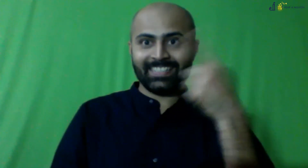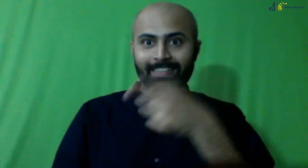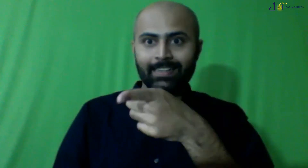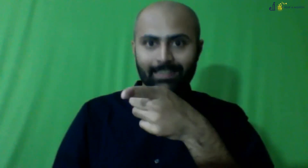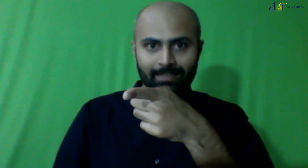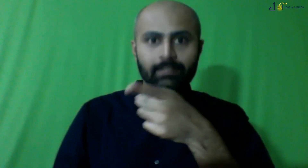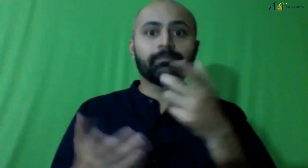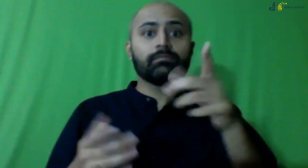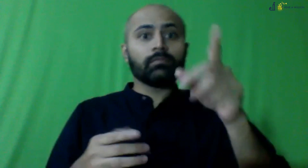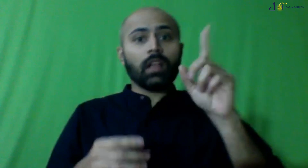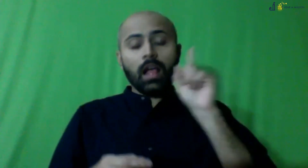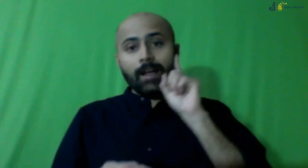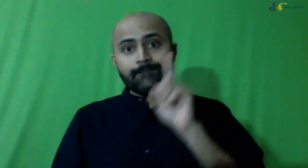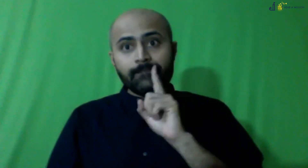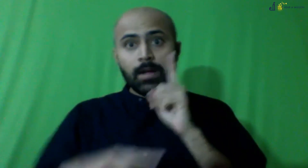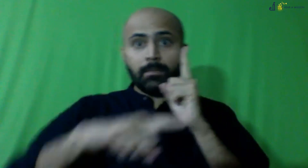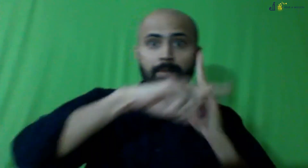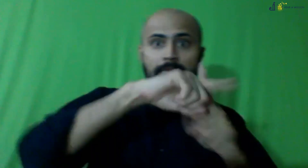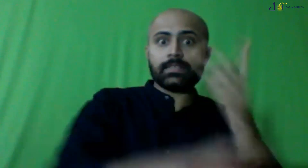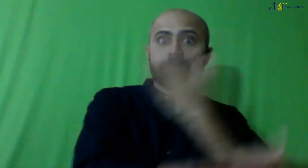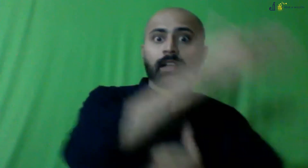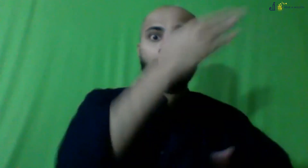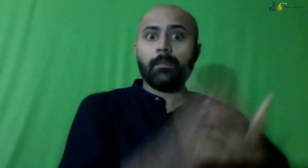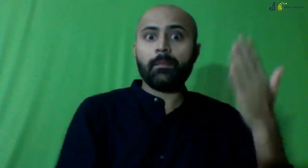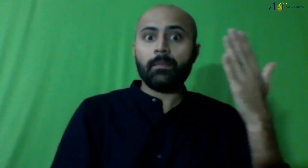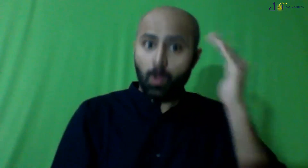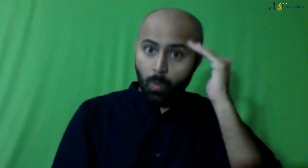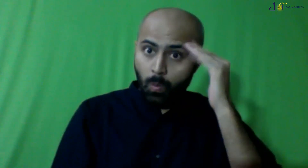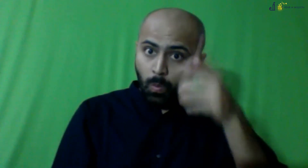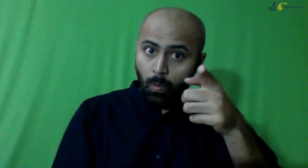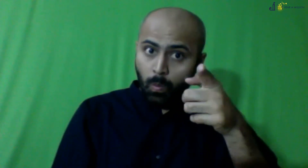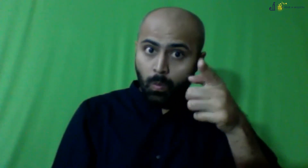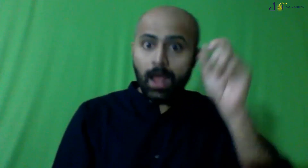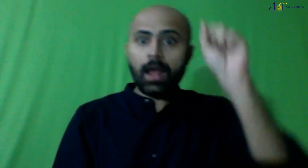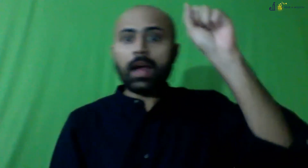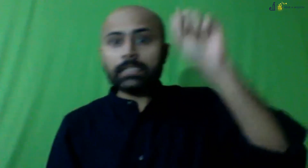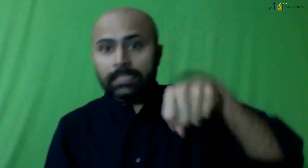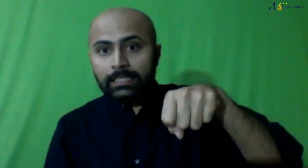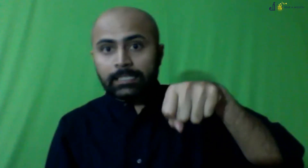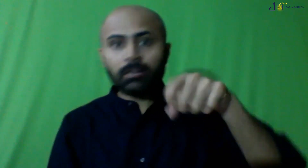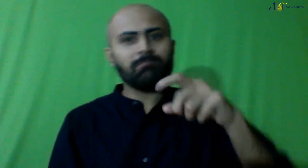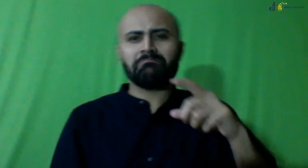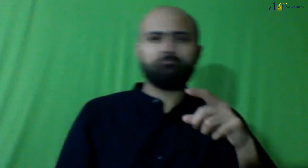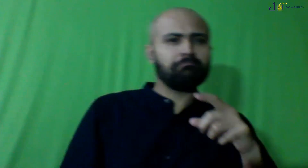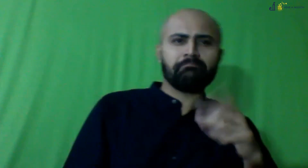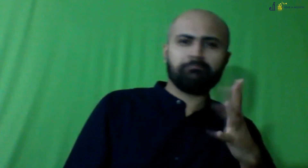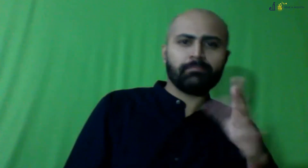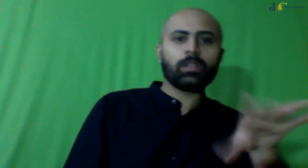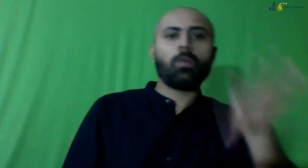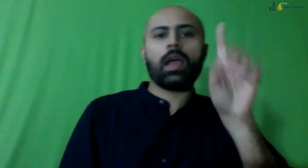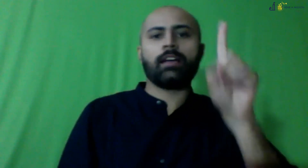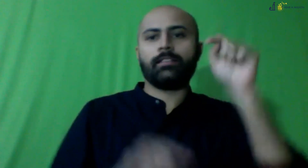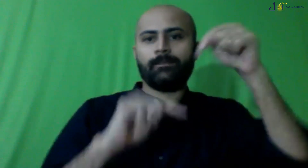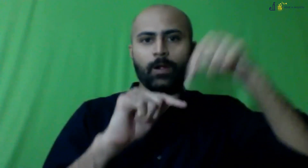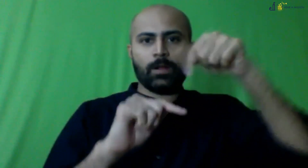So this is the first poll question. I hope everyone can see that. So do you know a deaf person with